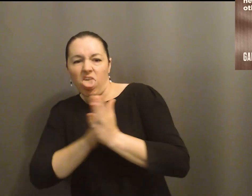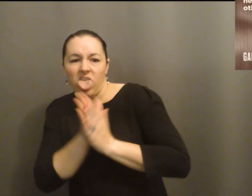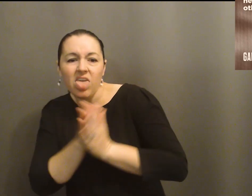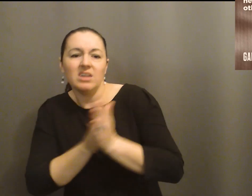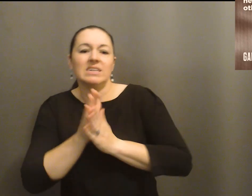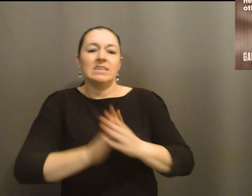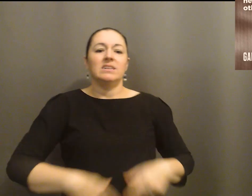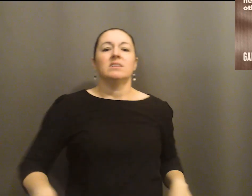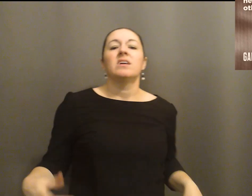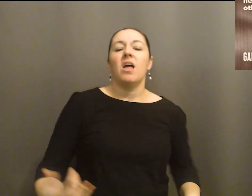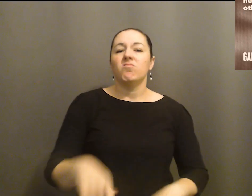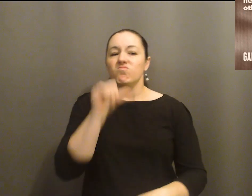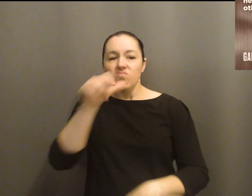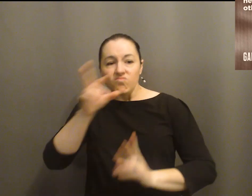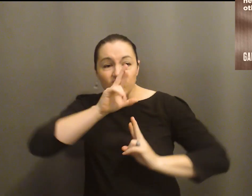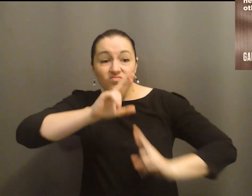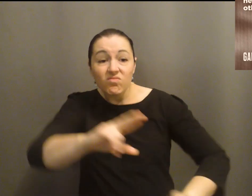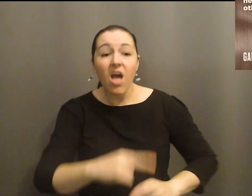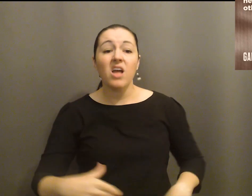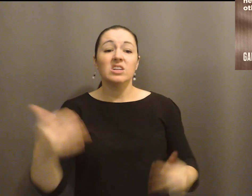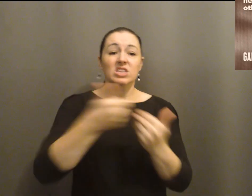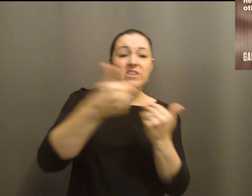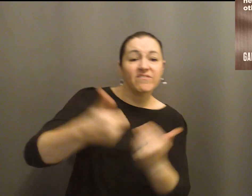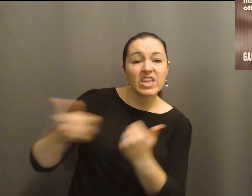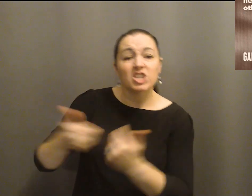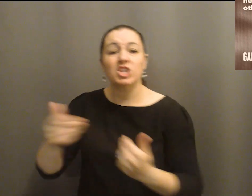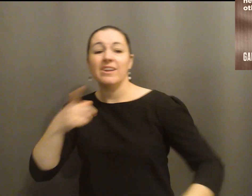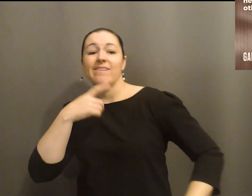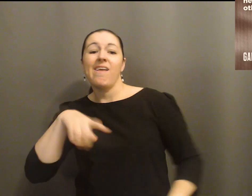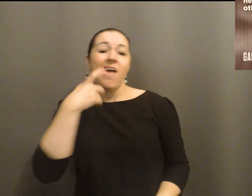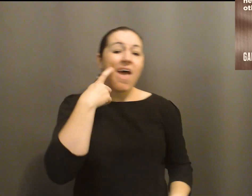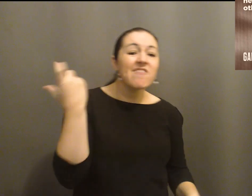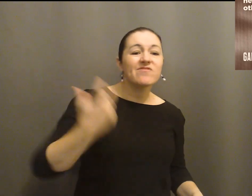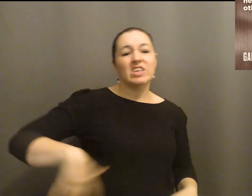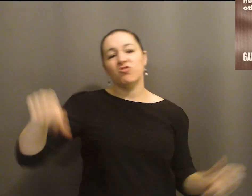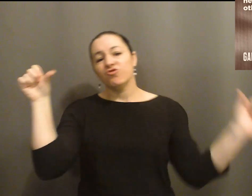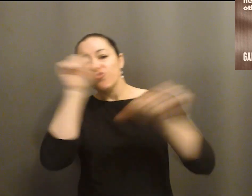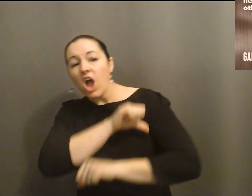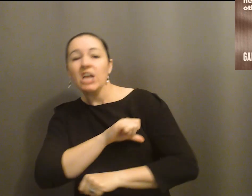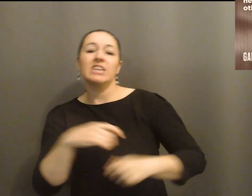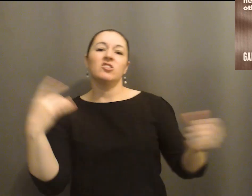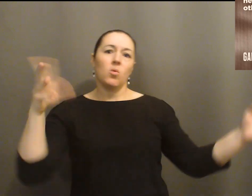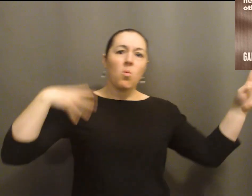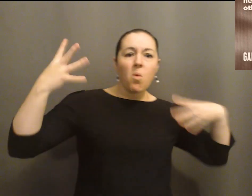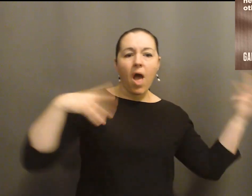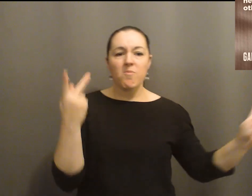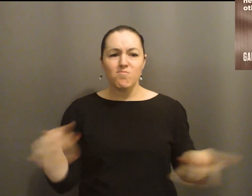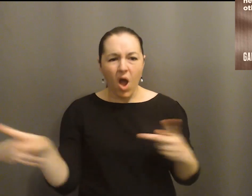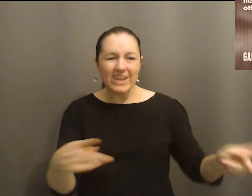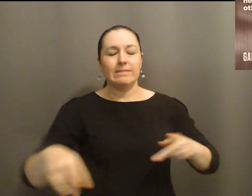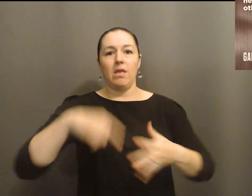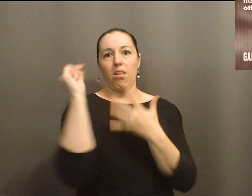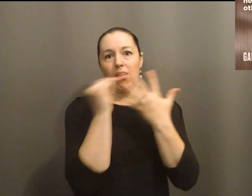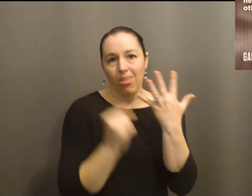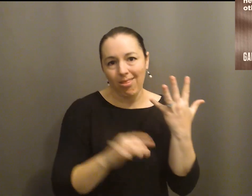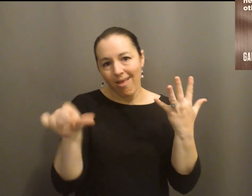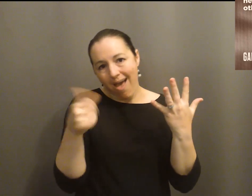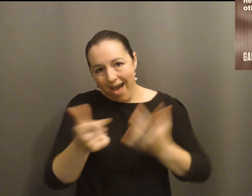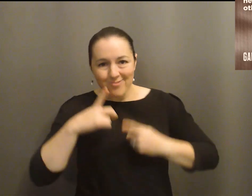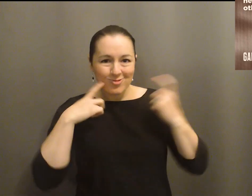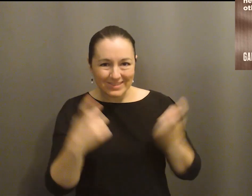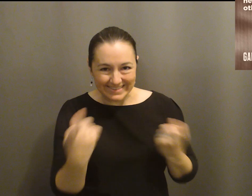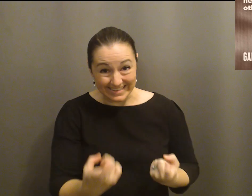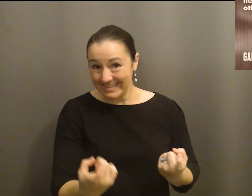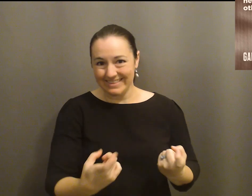Division See a lot of that today Envy Drunkenness Wild parties And Paul just adds this And other sins like these Like